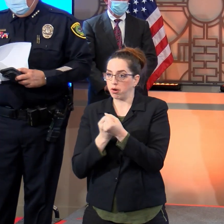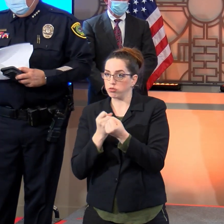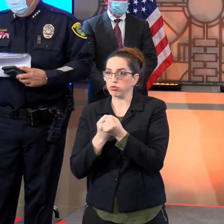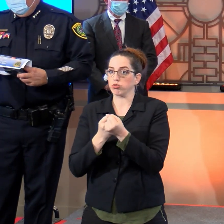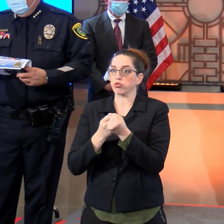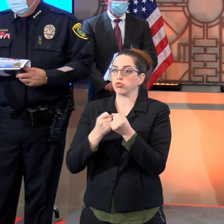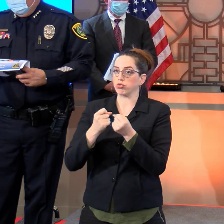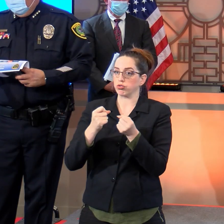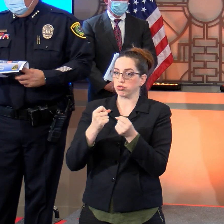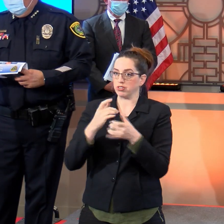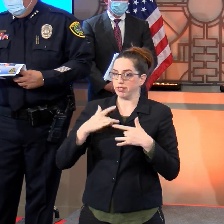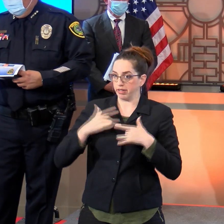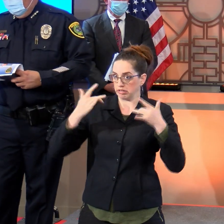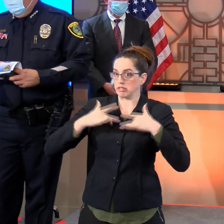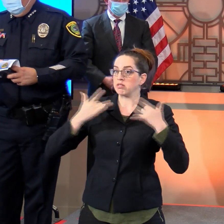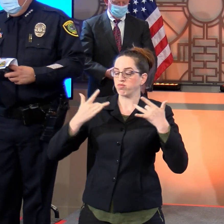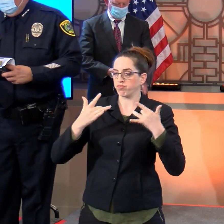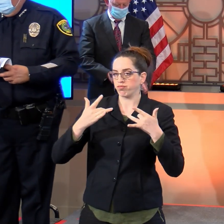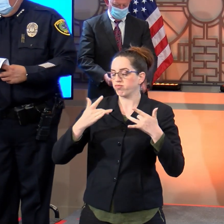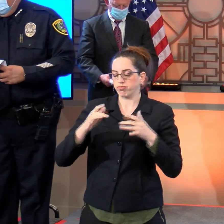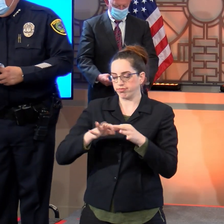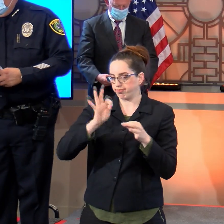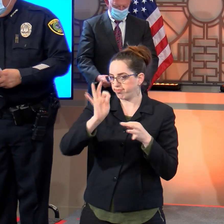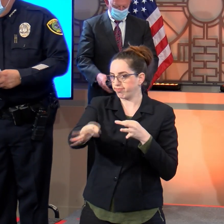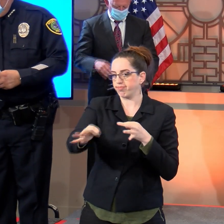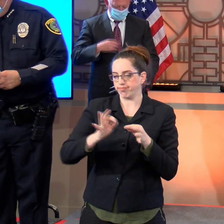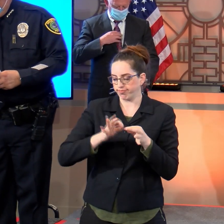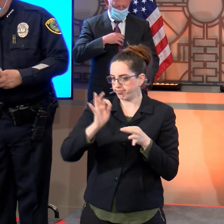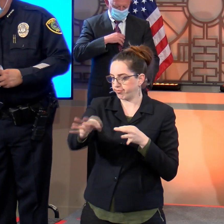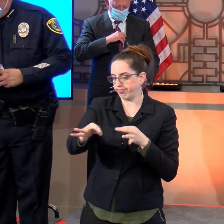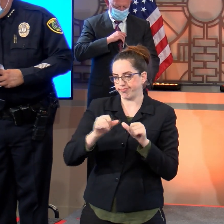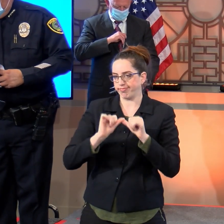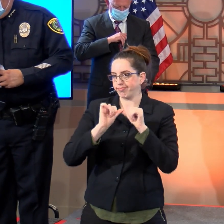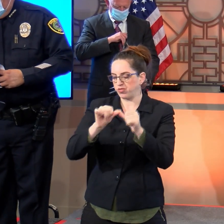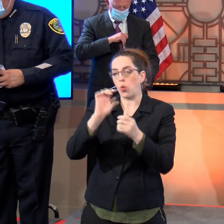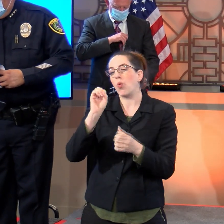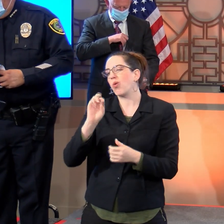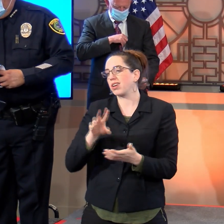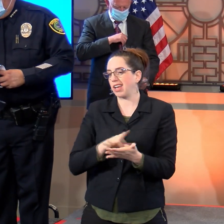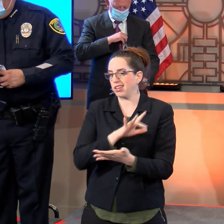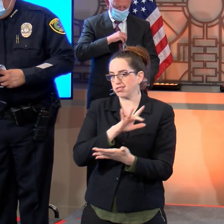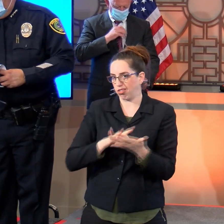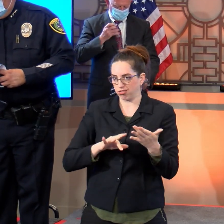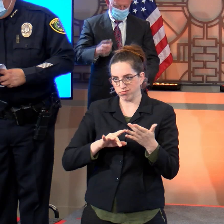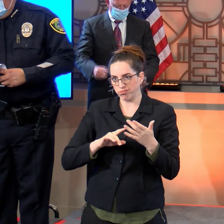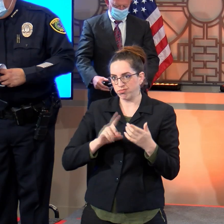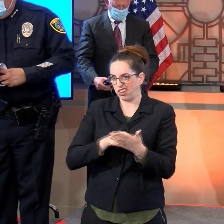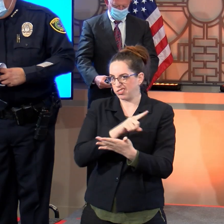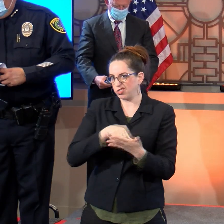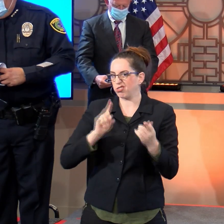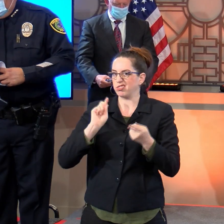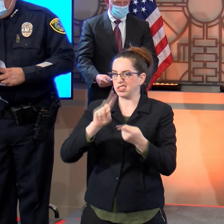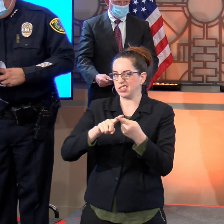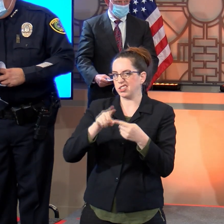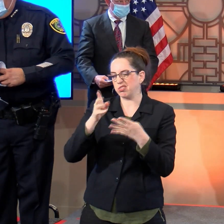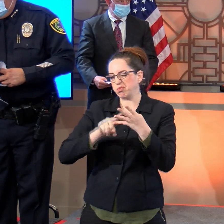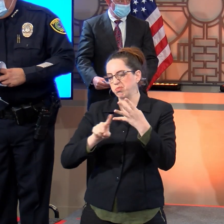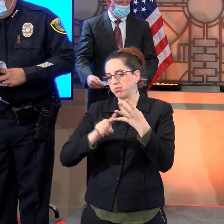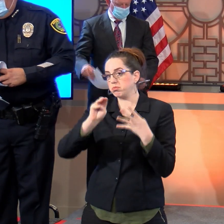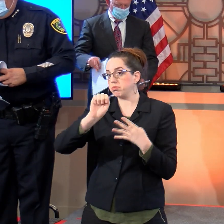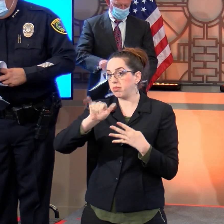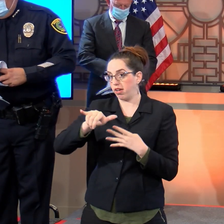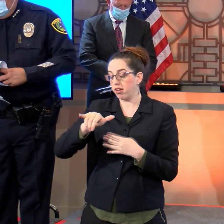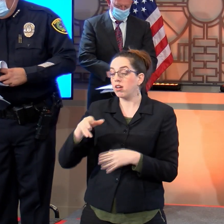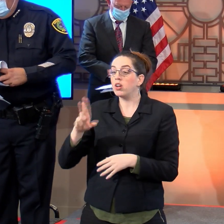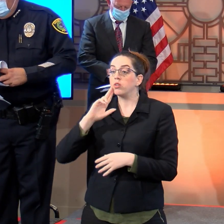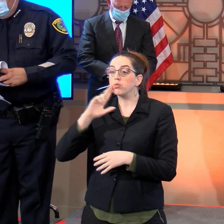sponsored events will continue to be rescheduled or canceled through the end of May. The Houston Public